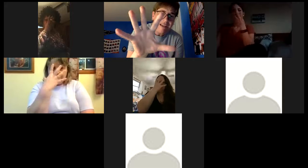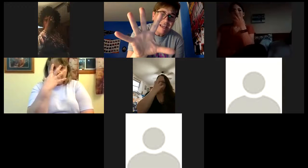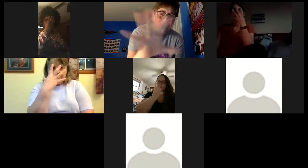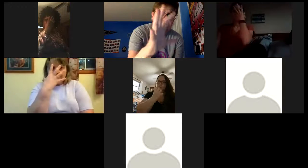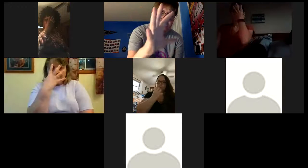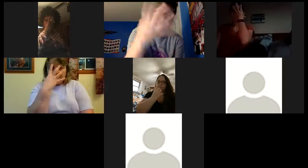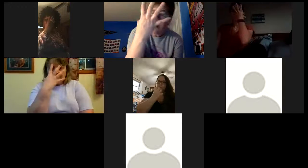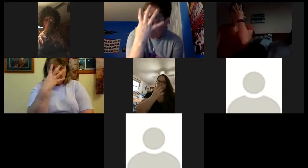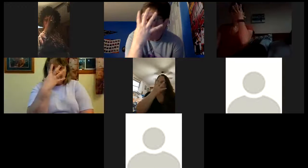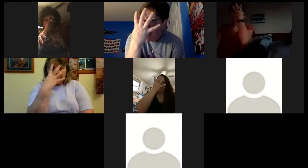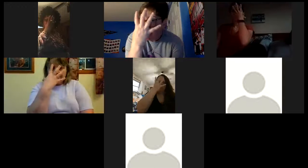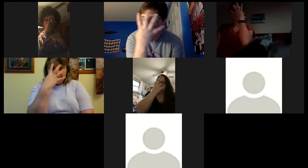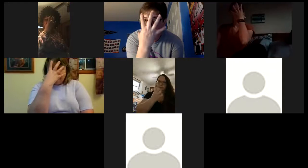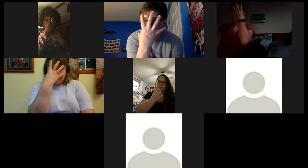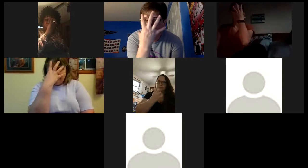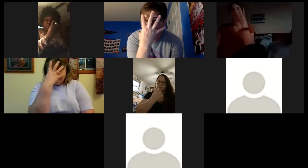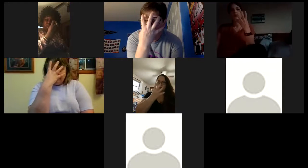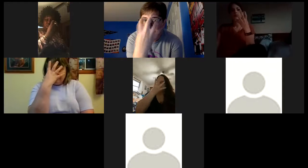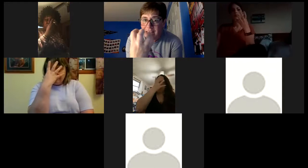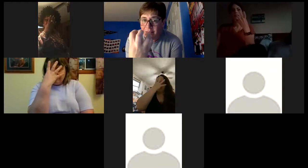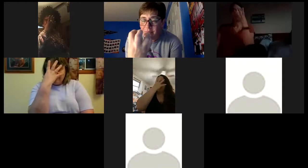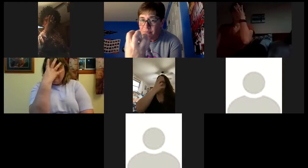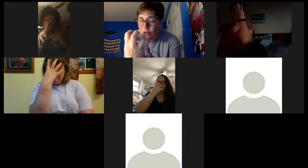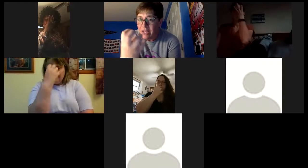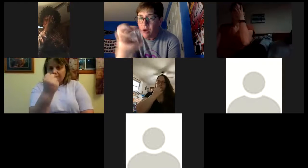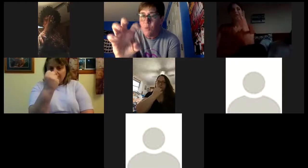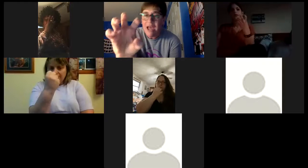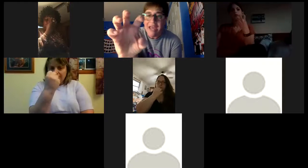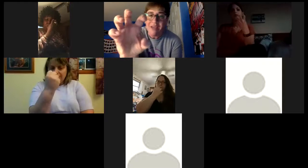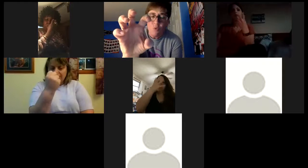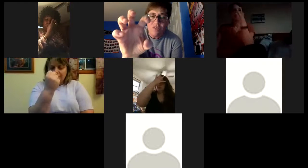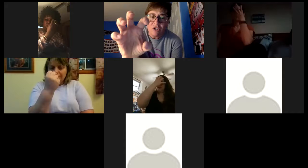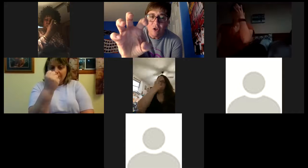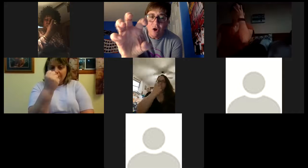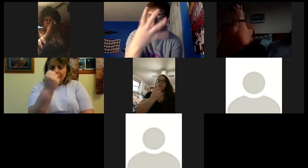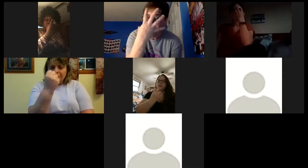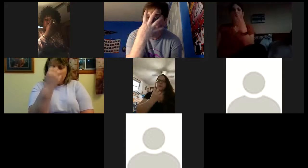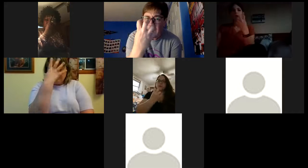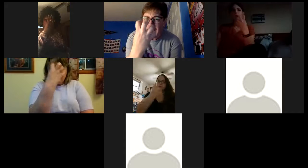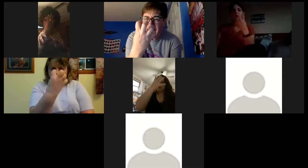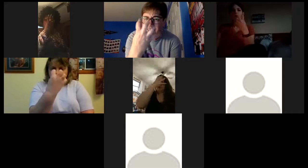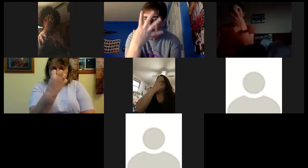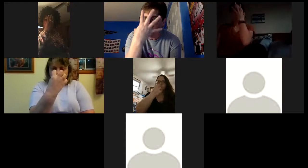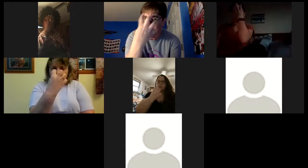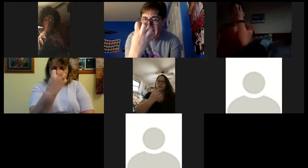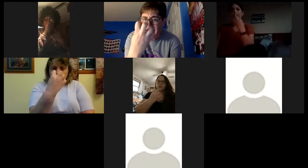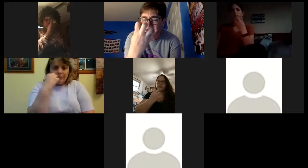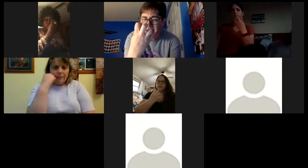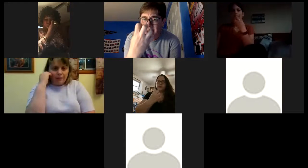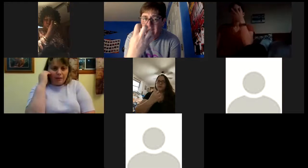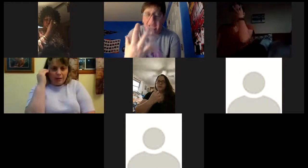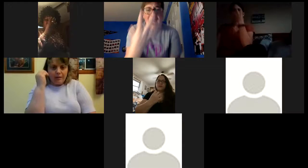straight out, I guess, more, and cover your face, and then pull it away with a claw. Mad. You're